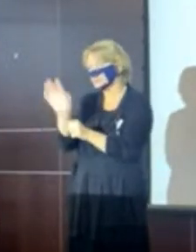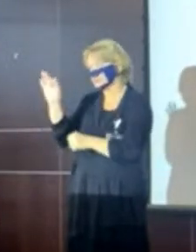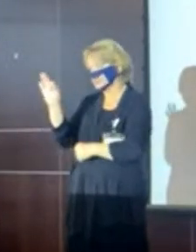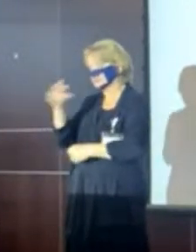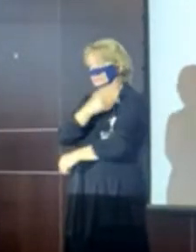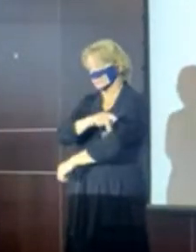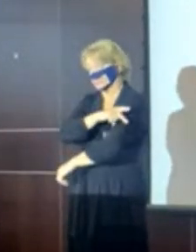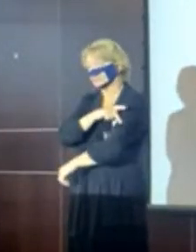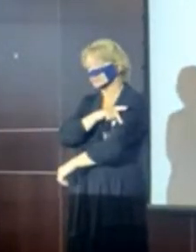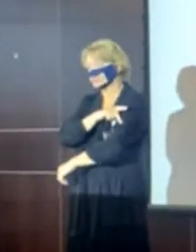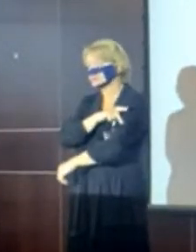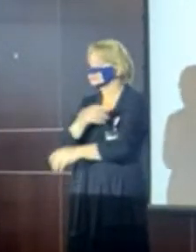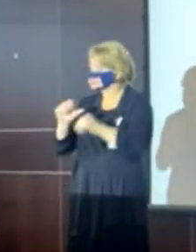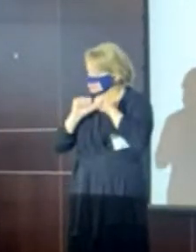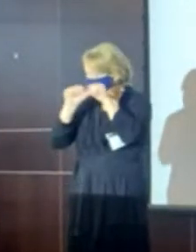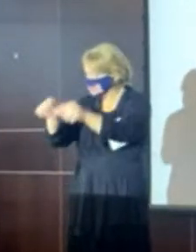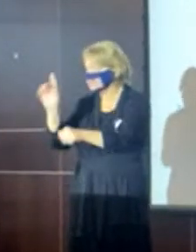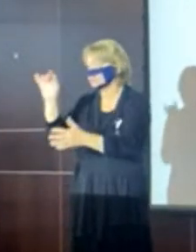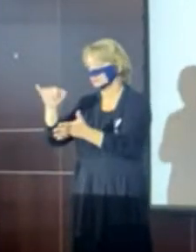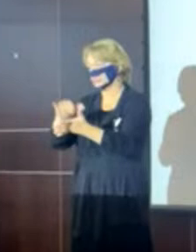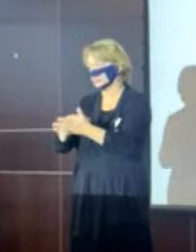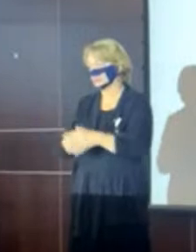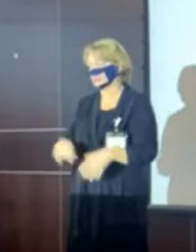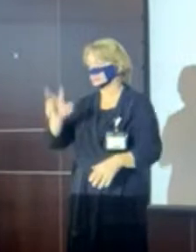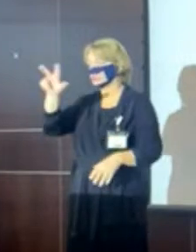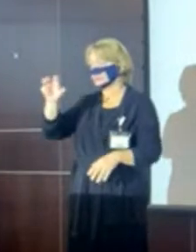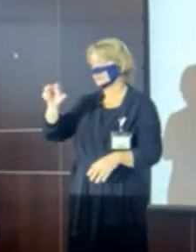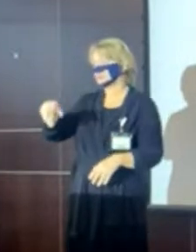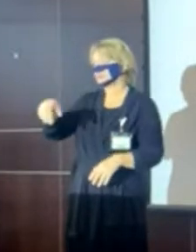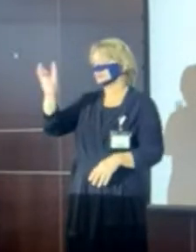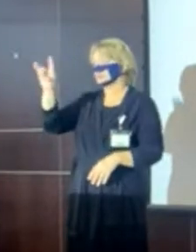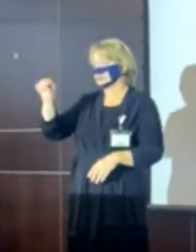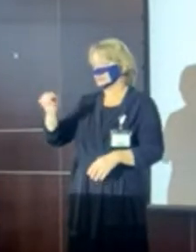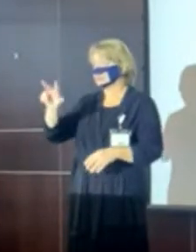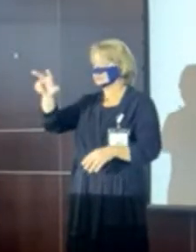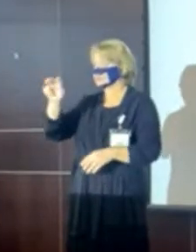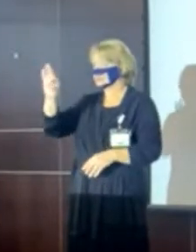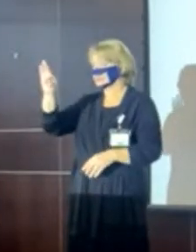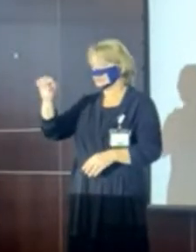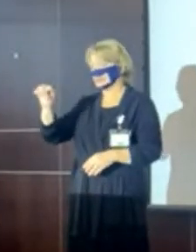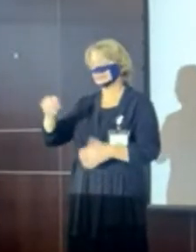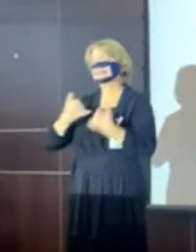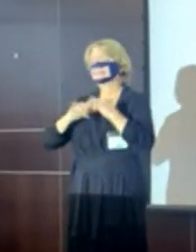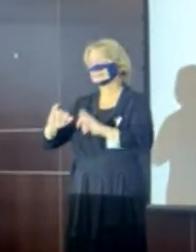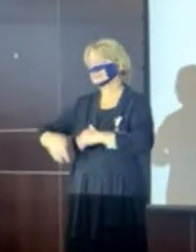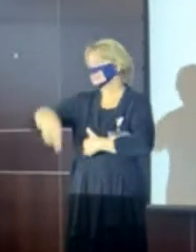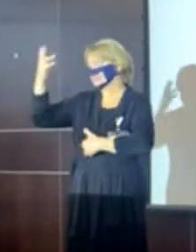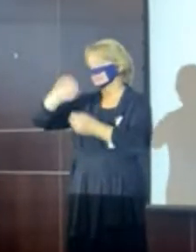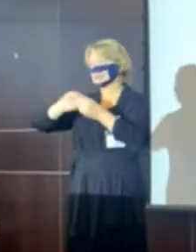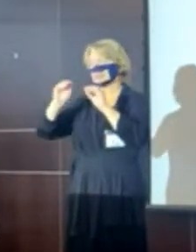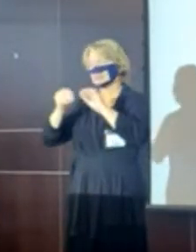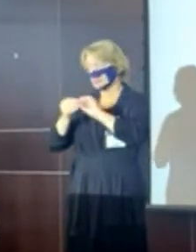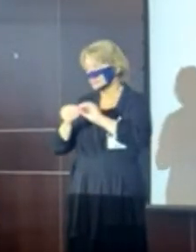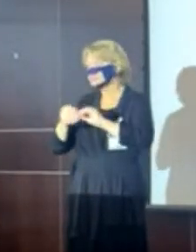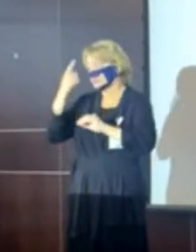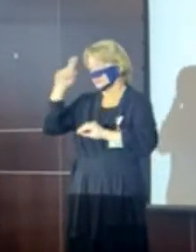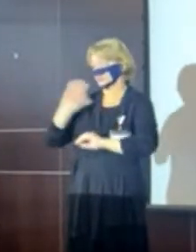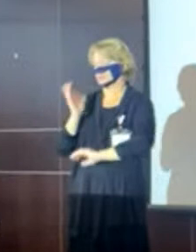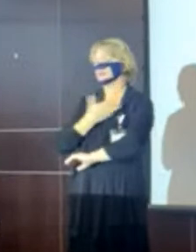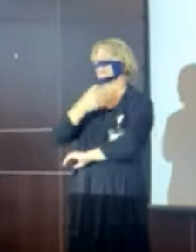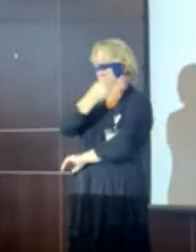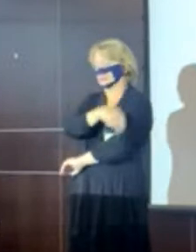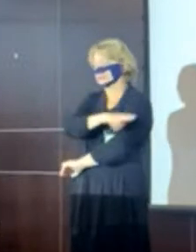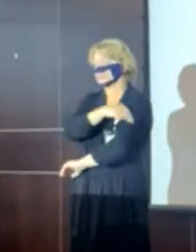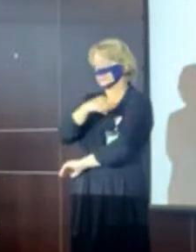that. But 380, 390 is still a very high number for us across our system.